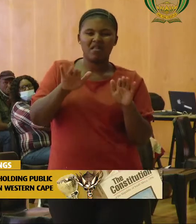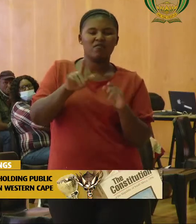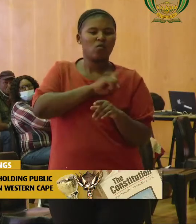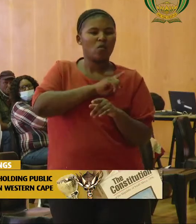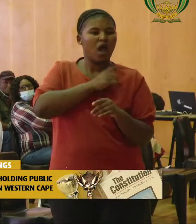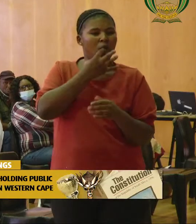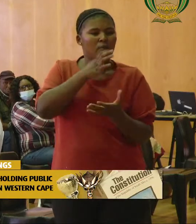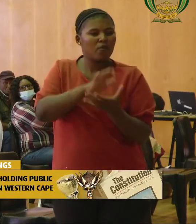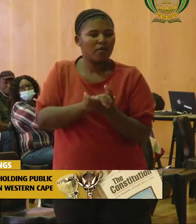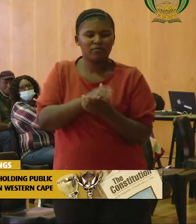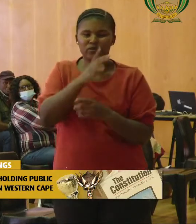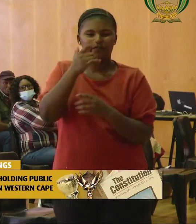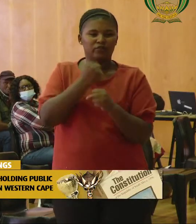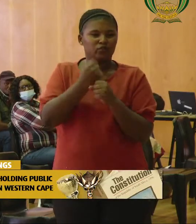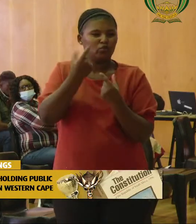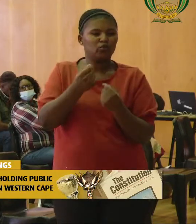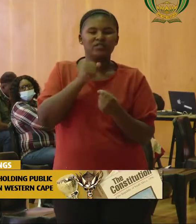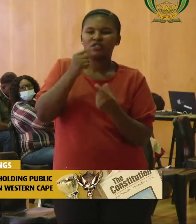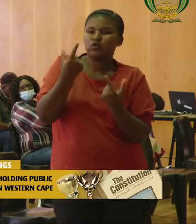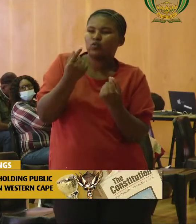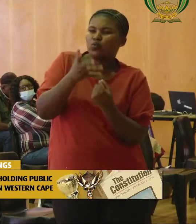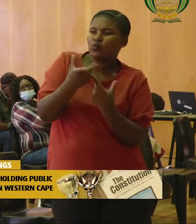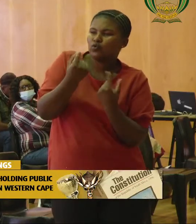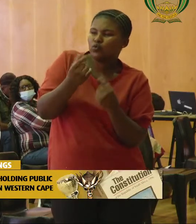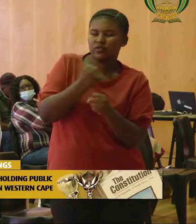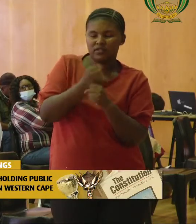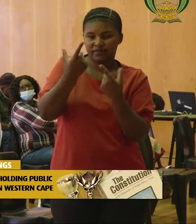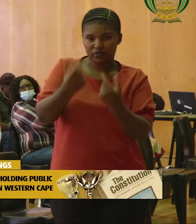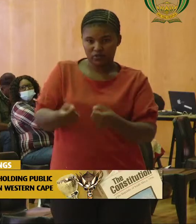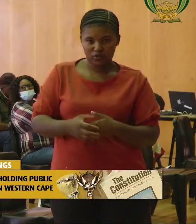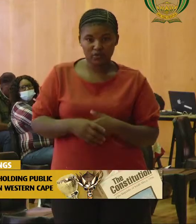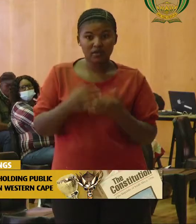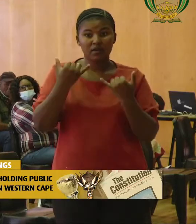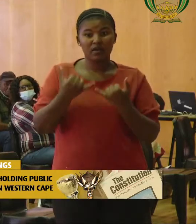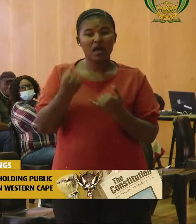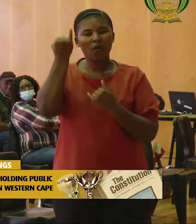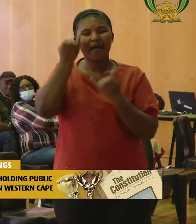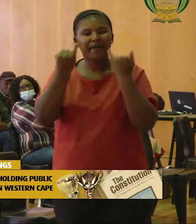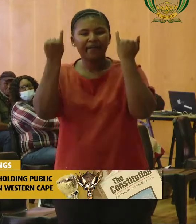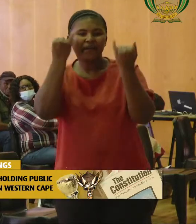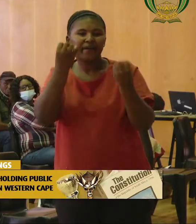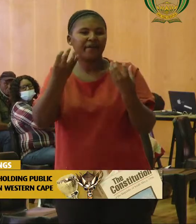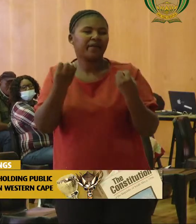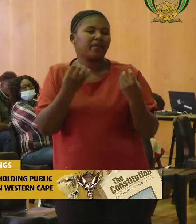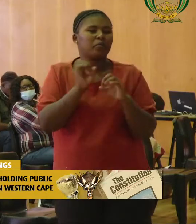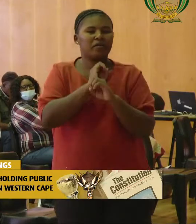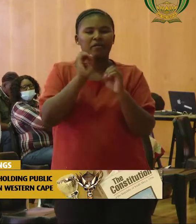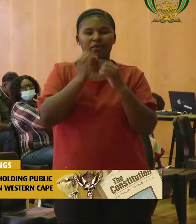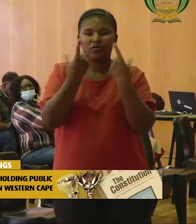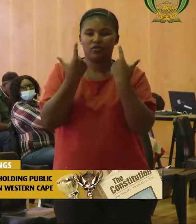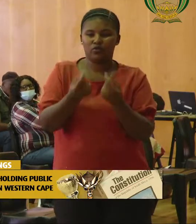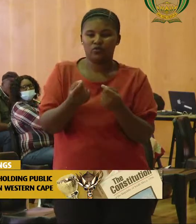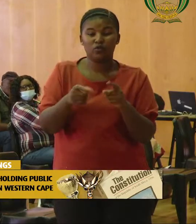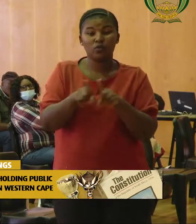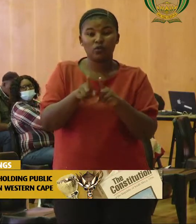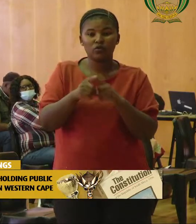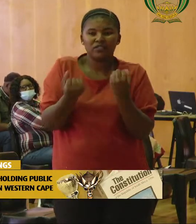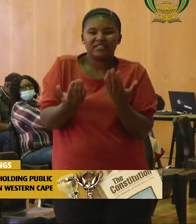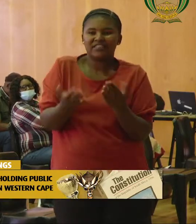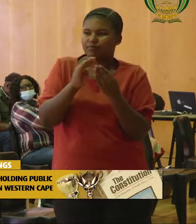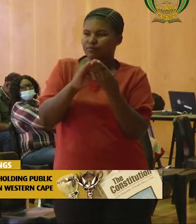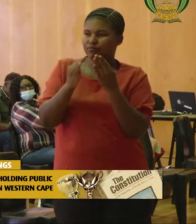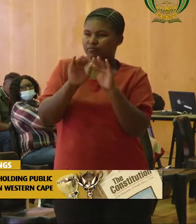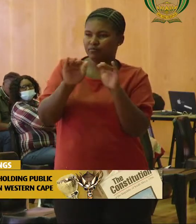promises of political parties, who put party political ideology ahead of democratically serving the